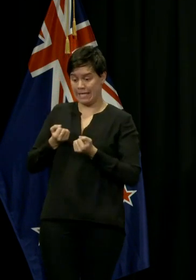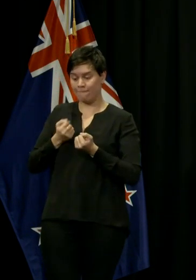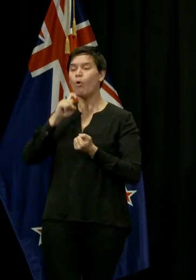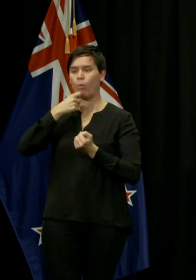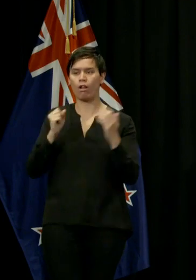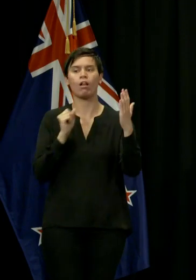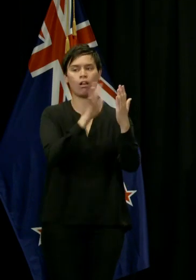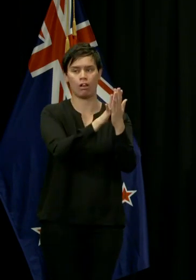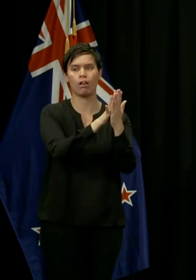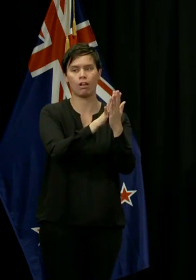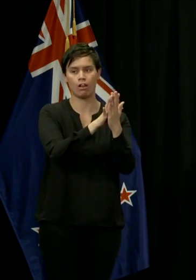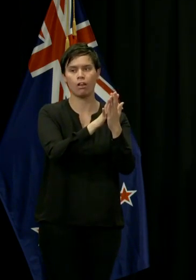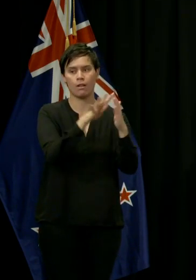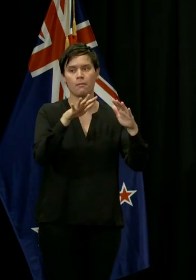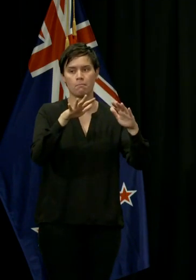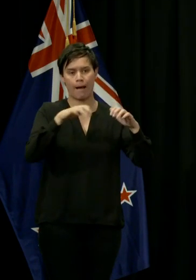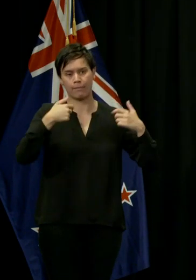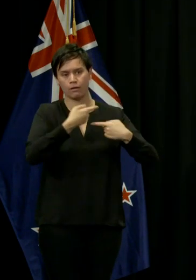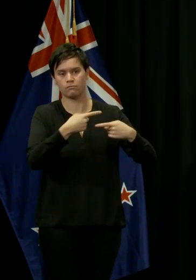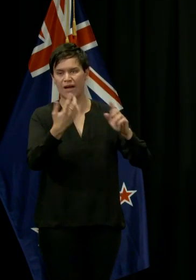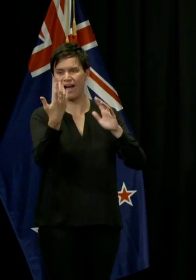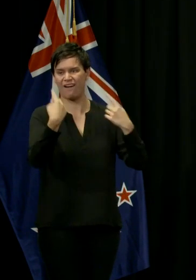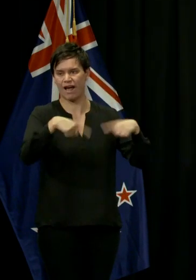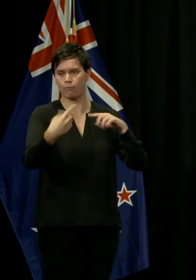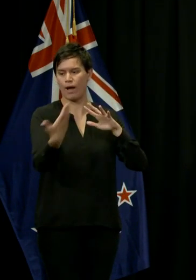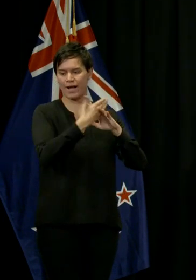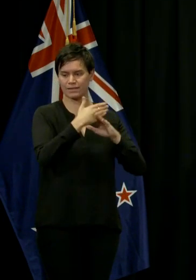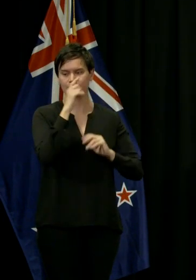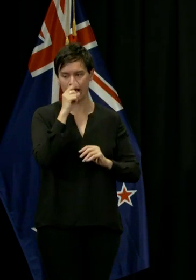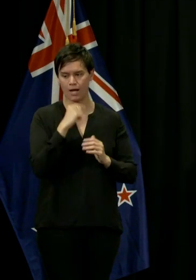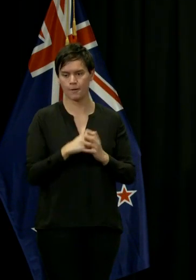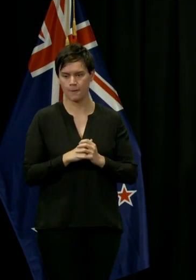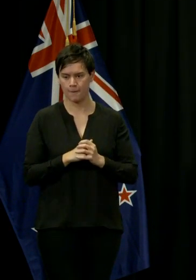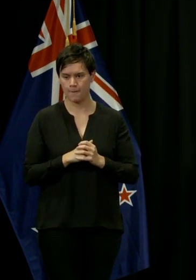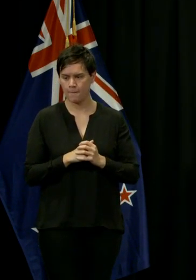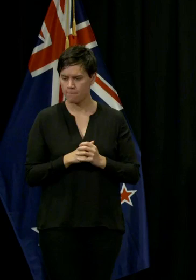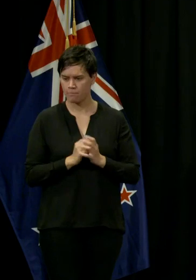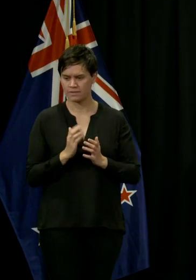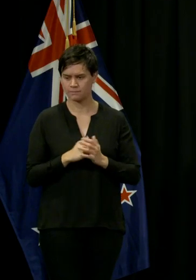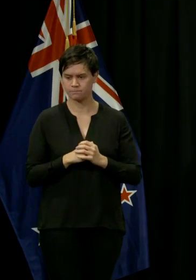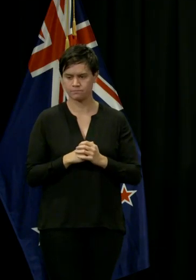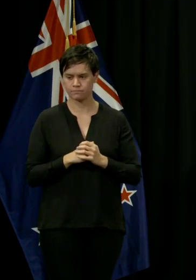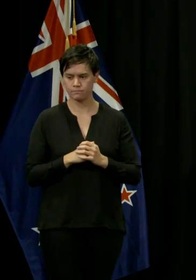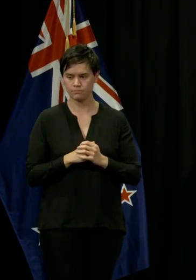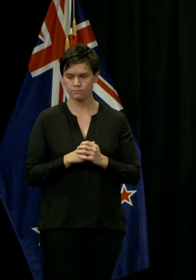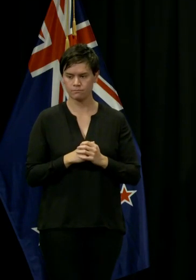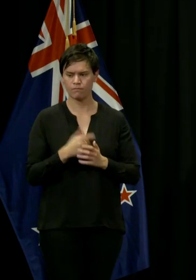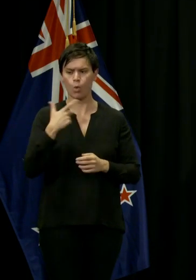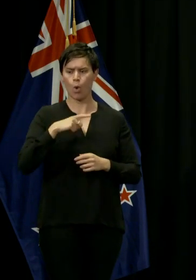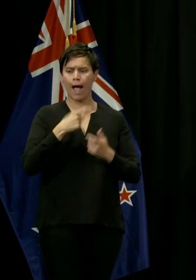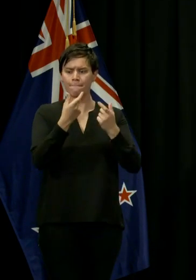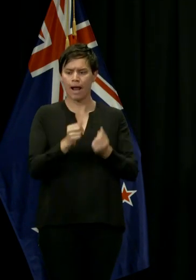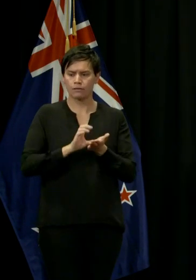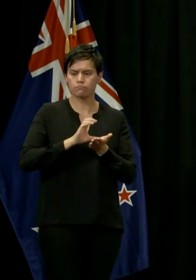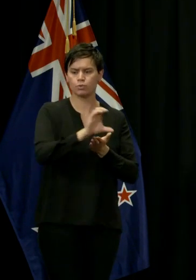receive. Tell us why it is, in general terms, that you need to provide working capital for so many companies. Well, clearly